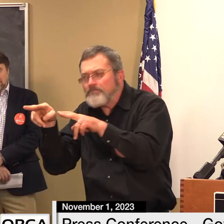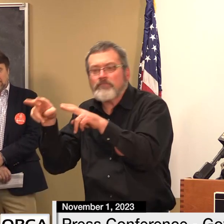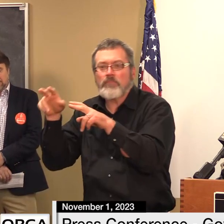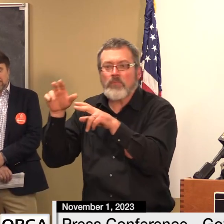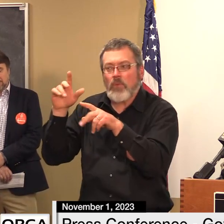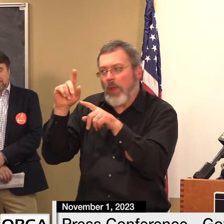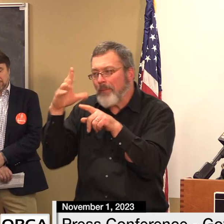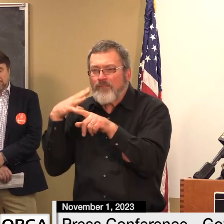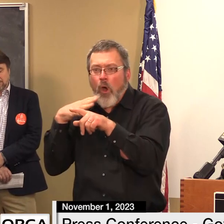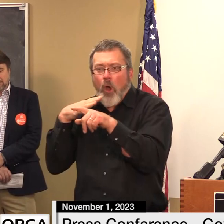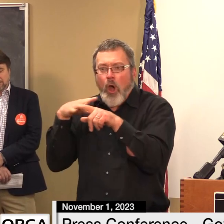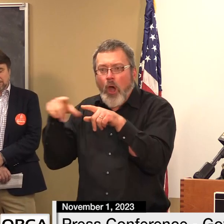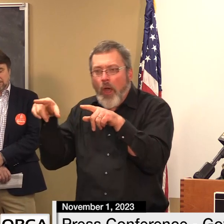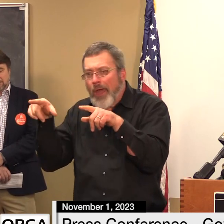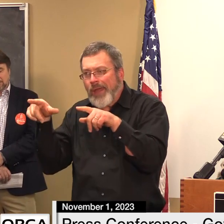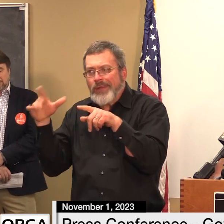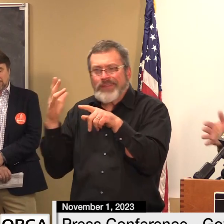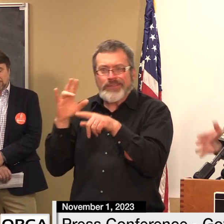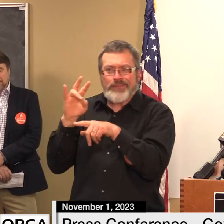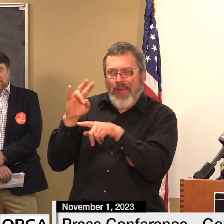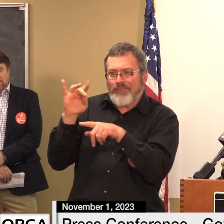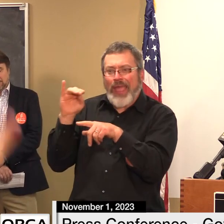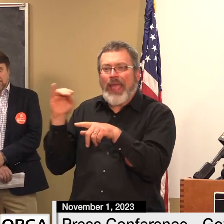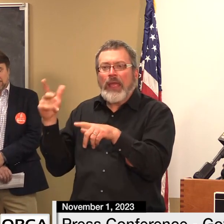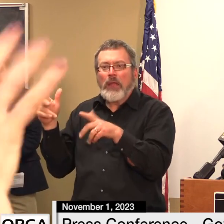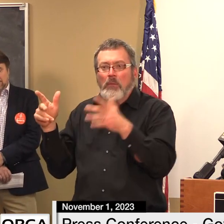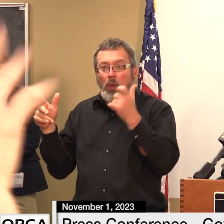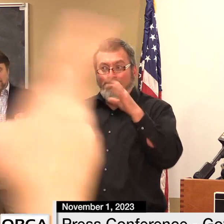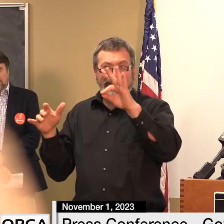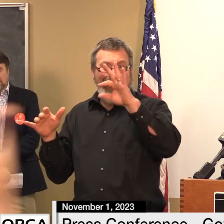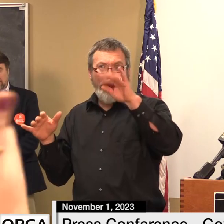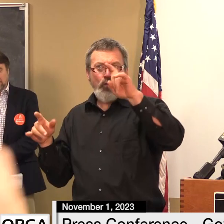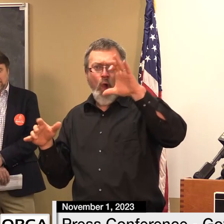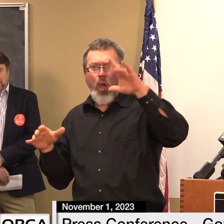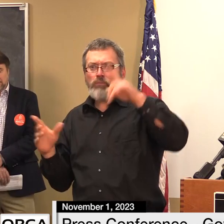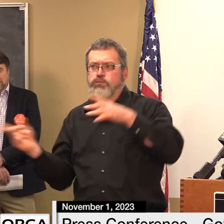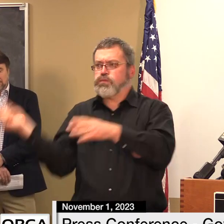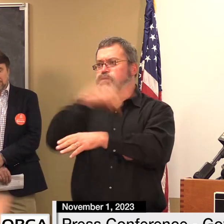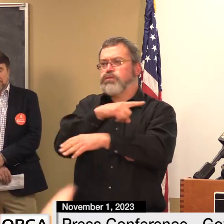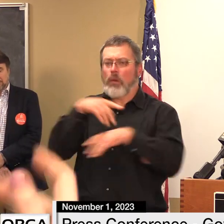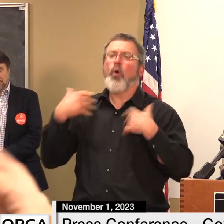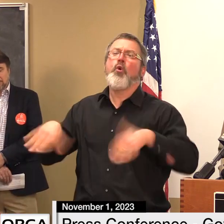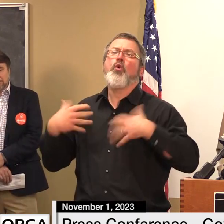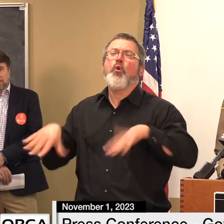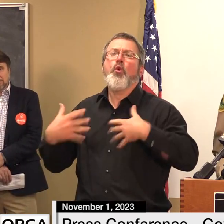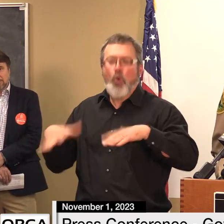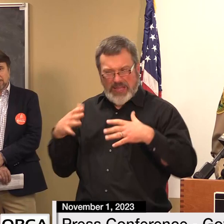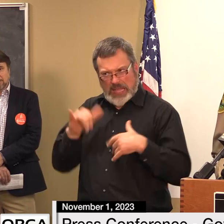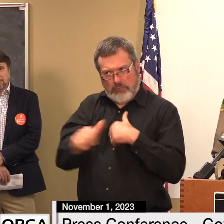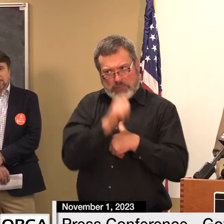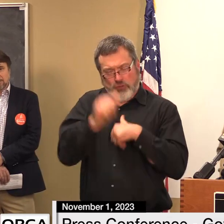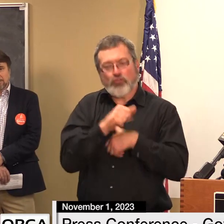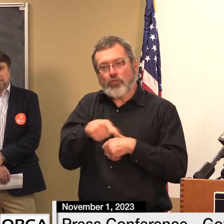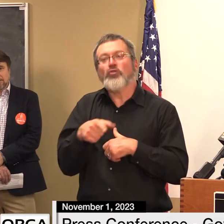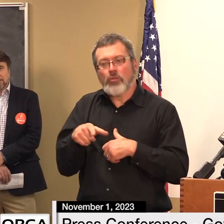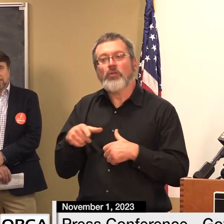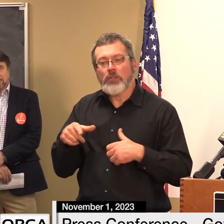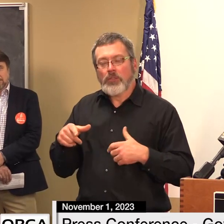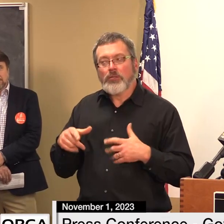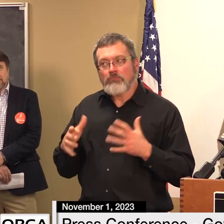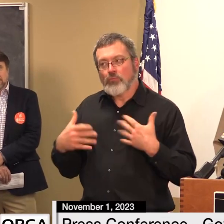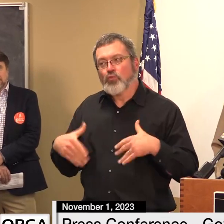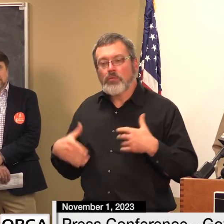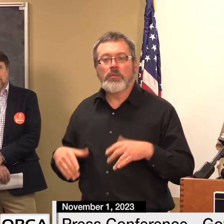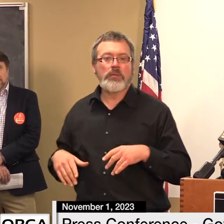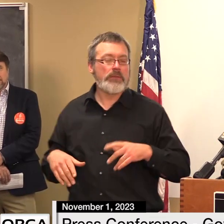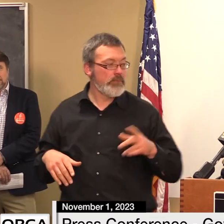targeting 78 or 80, because they are more dangerous and they're putting other people's lives at risk on the interstate. Okay. Thank you. Thank you. Thanks,